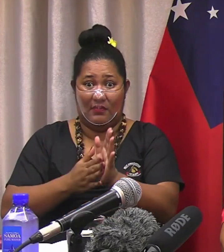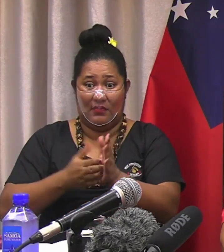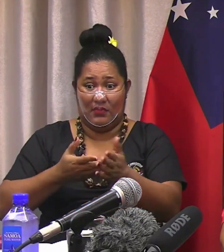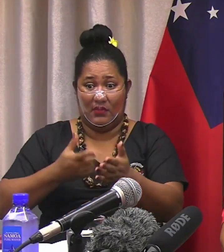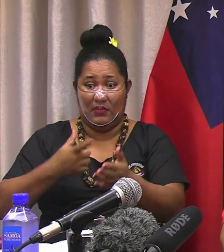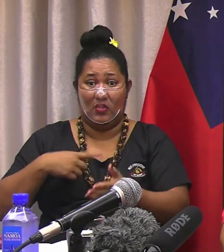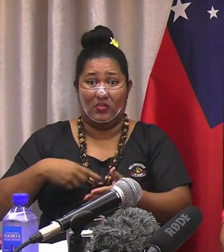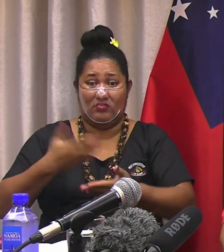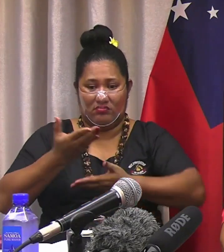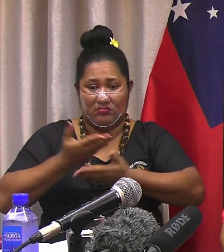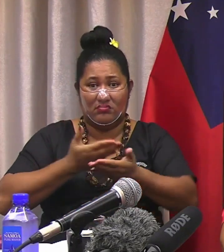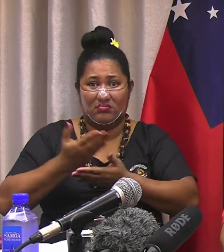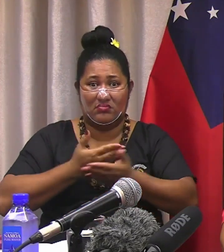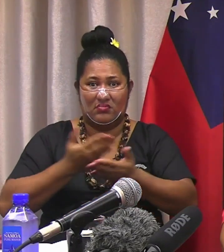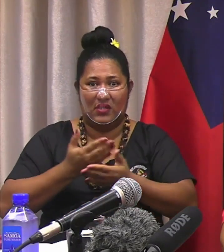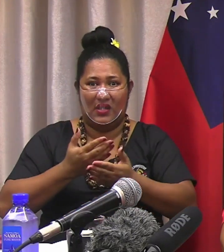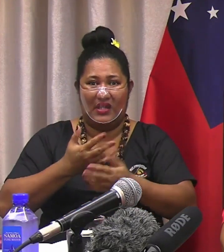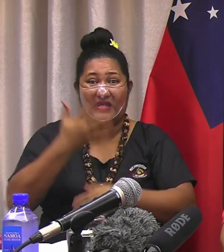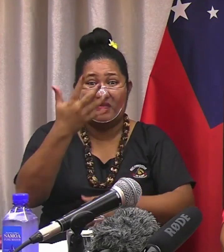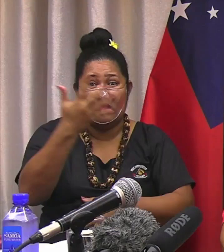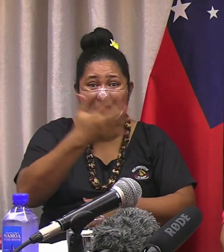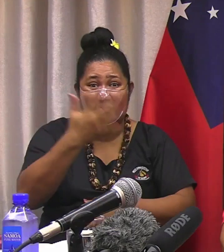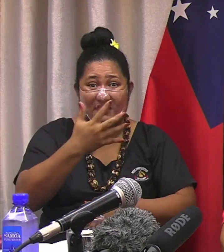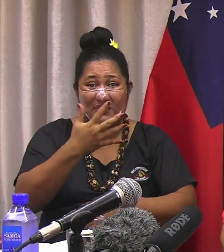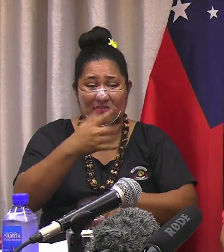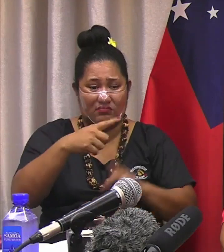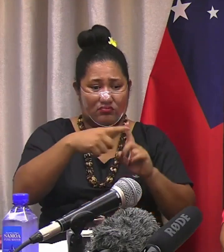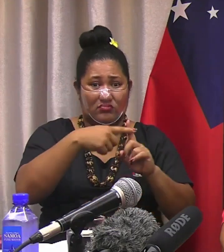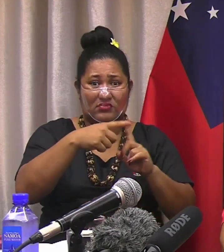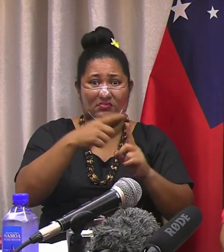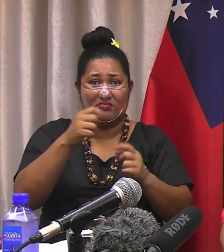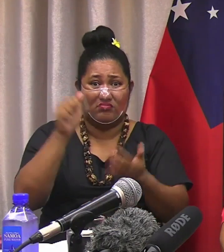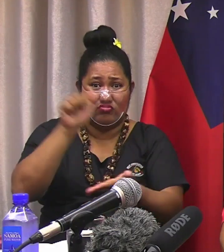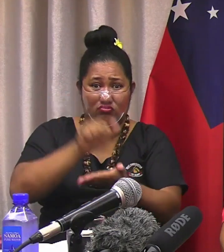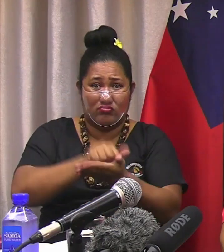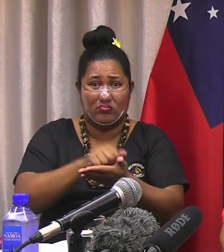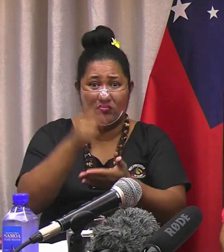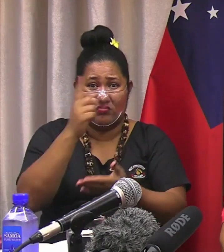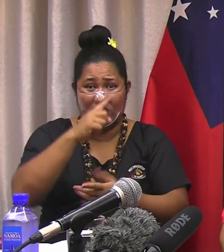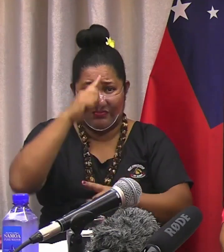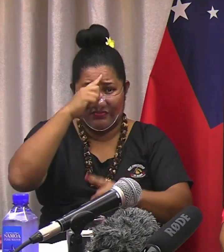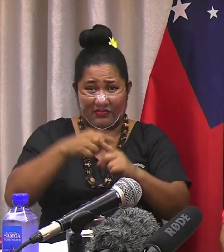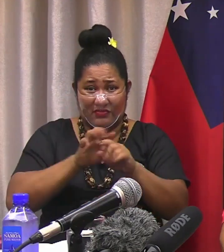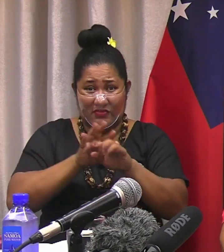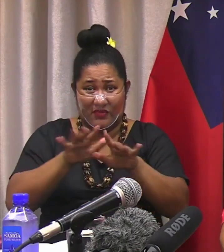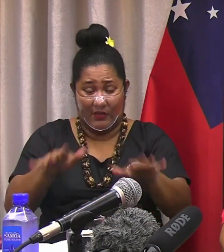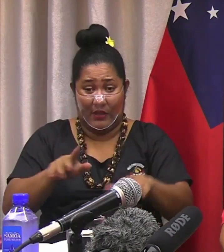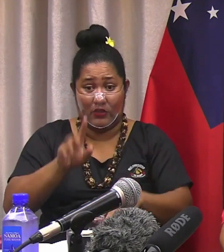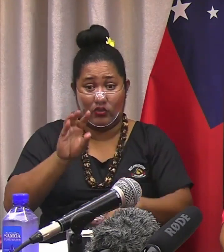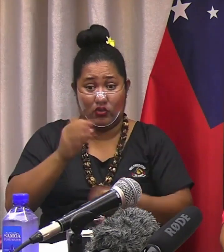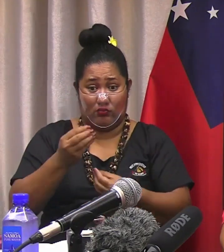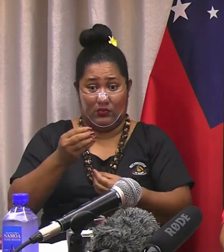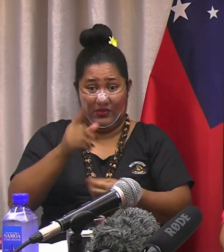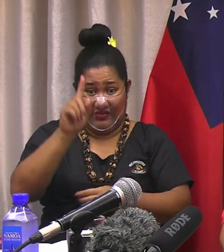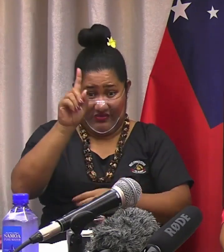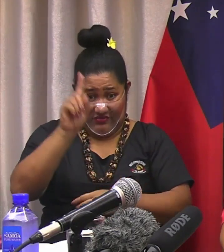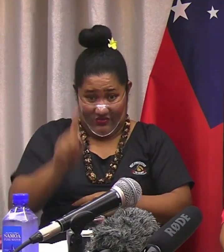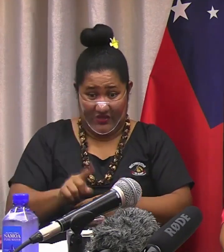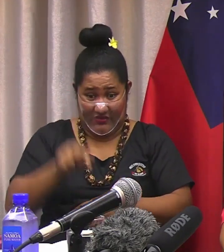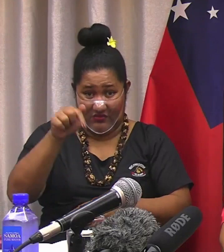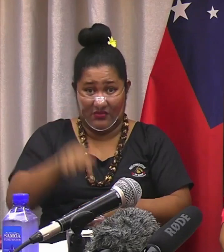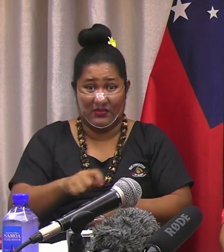the 15 COVID-19 positive cases. However, this afternoon, Cabinet was